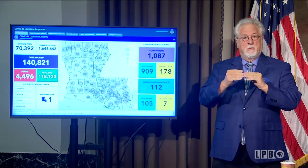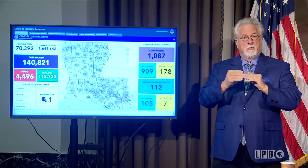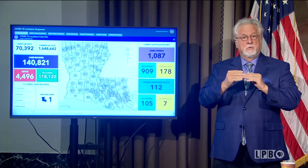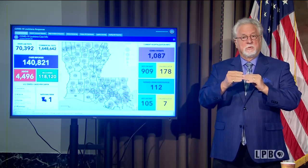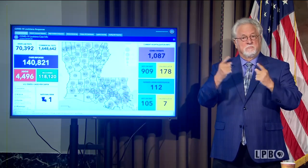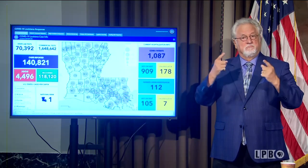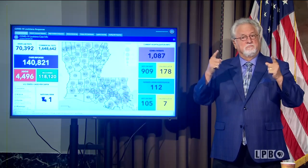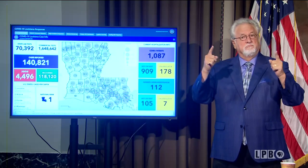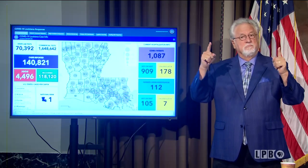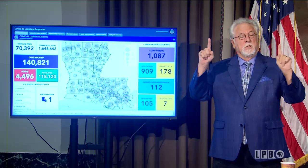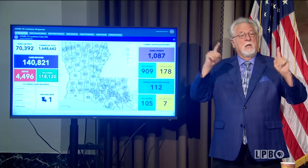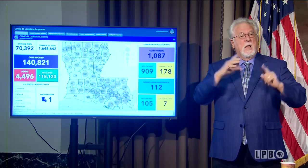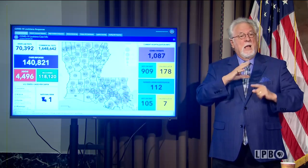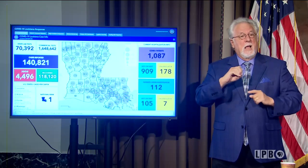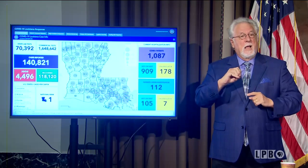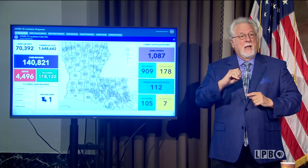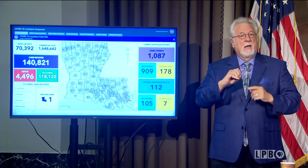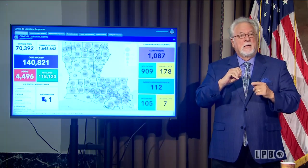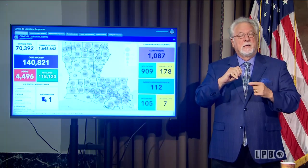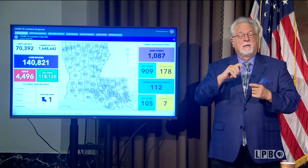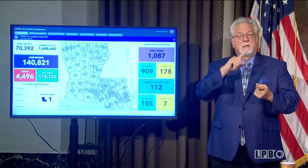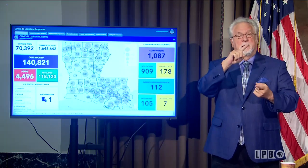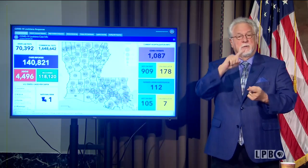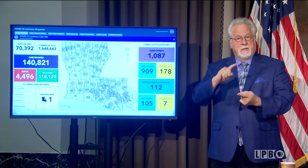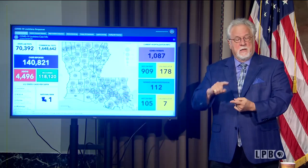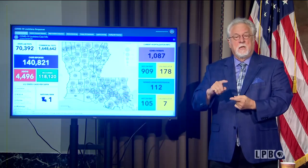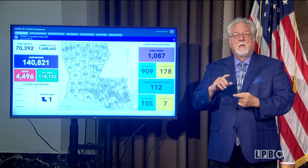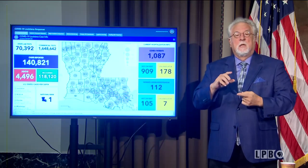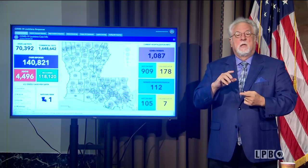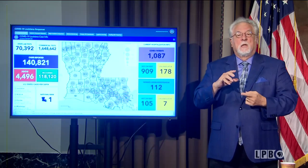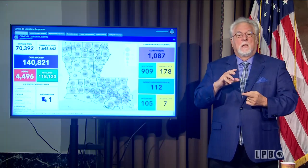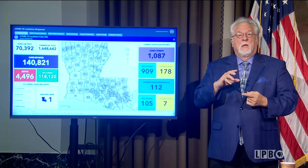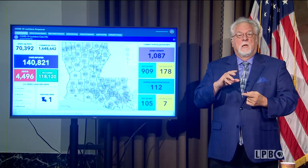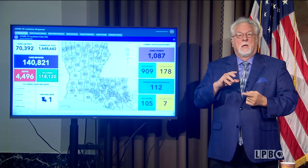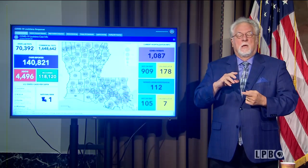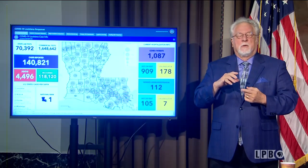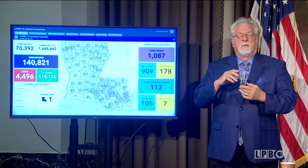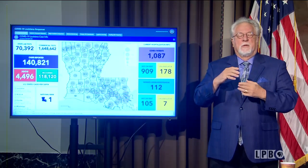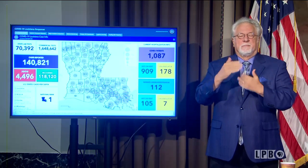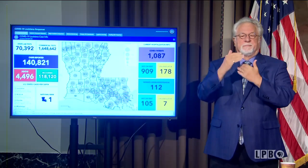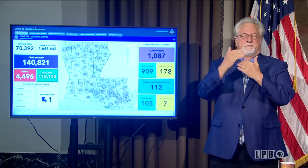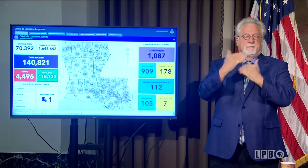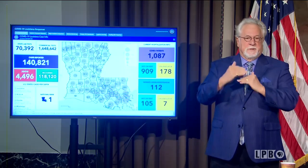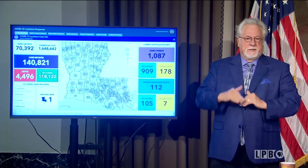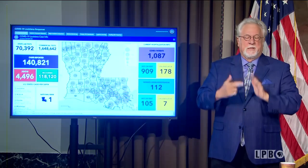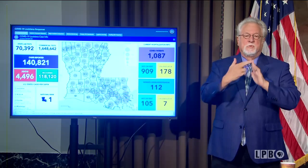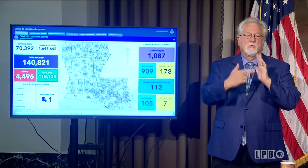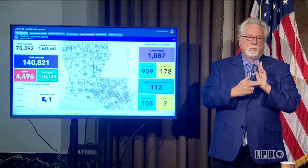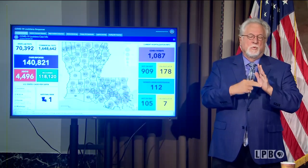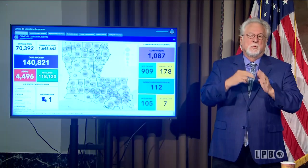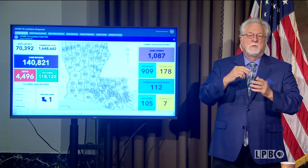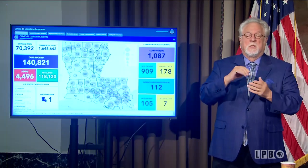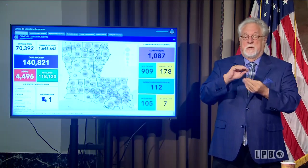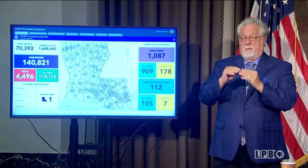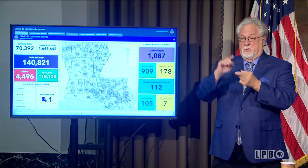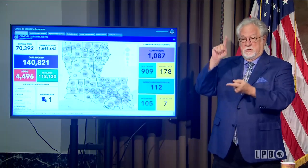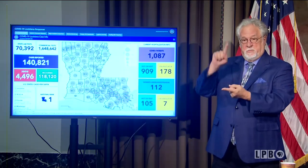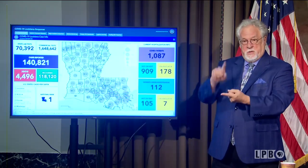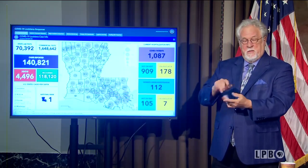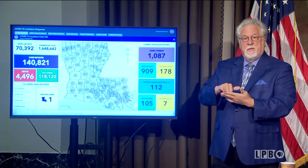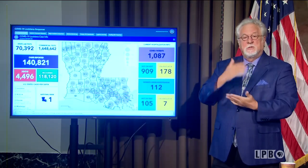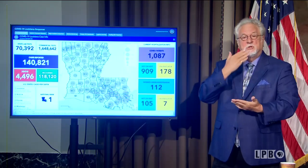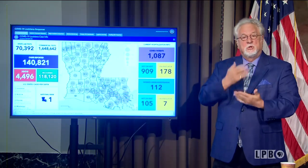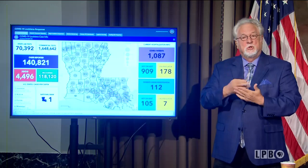are working in terms of coming down. The mitigation measures, I should say, are working. The numbers are coming down. That's good